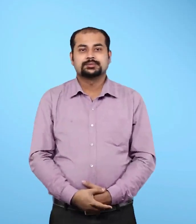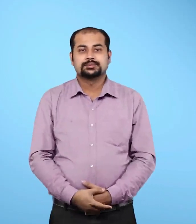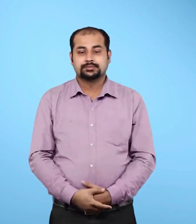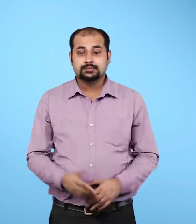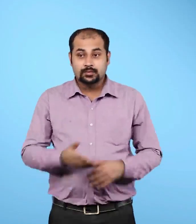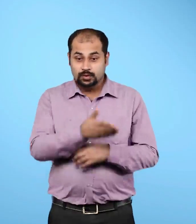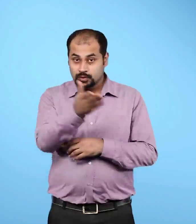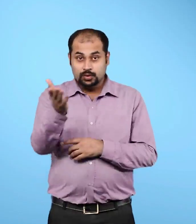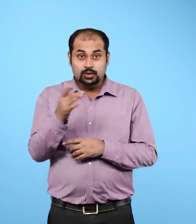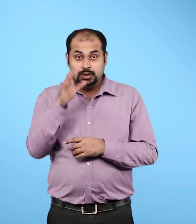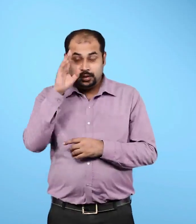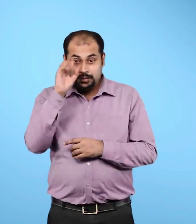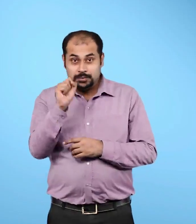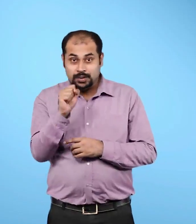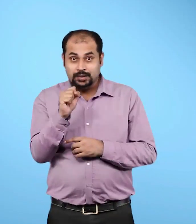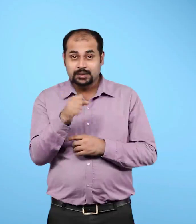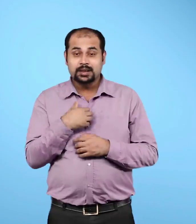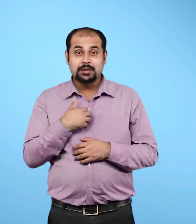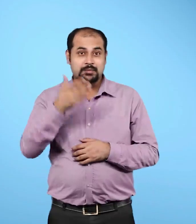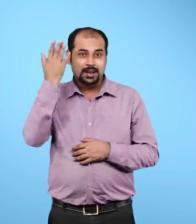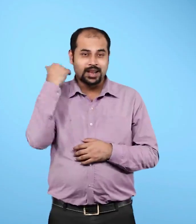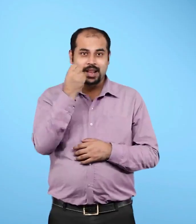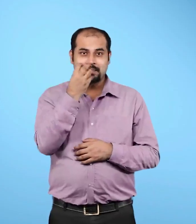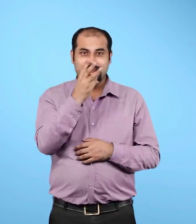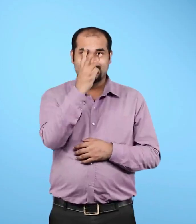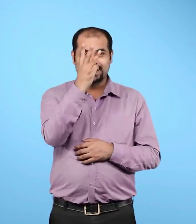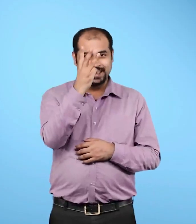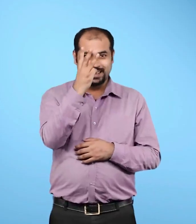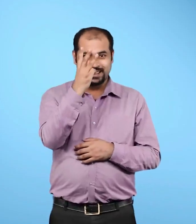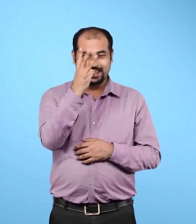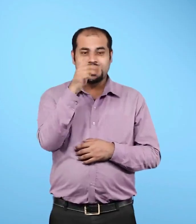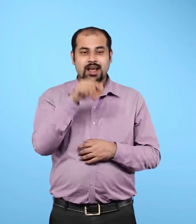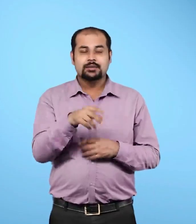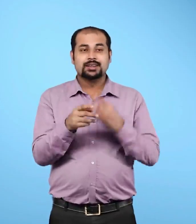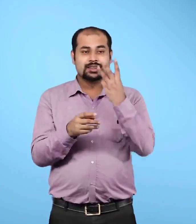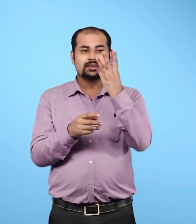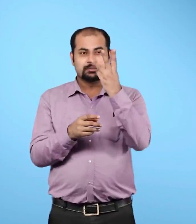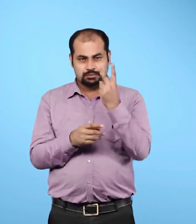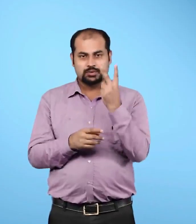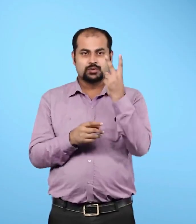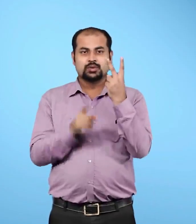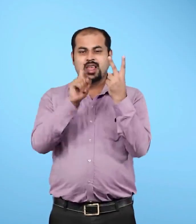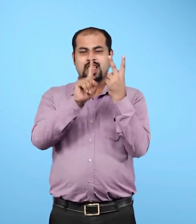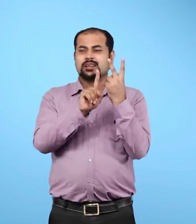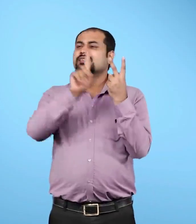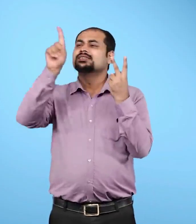to remember, I will cross 3 and write a small 2 in the necklace